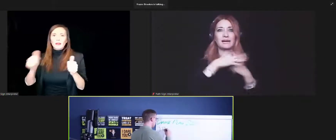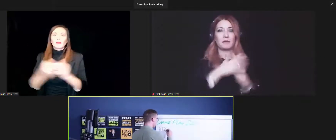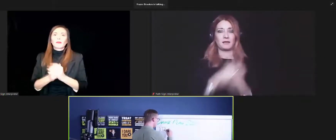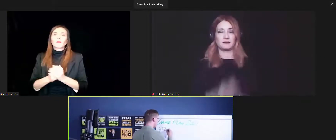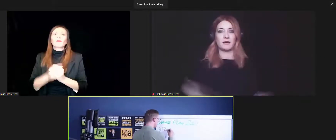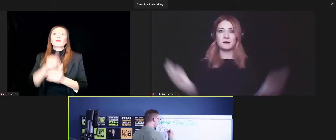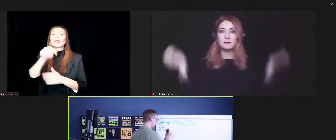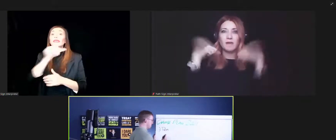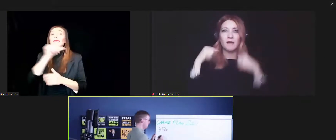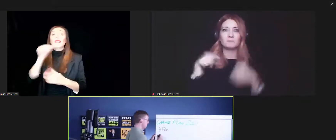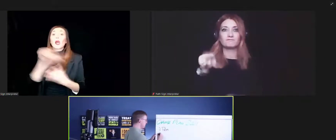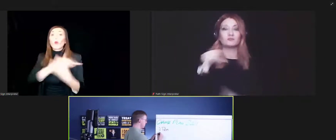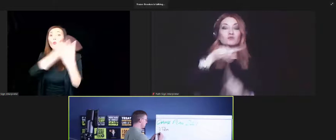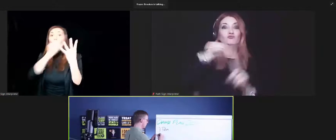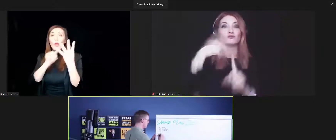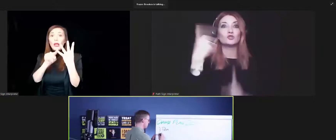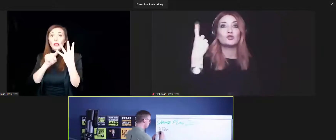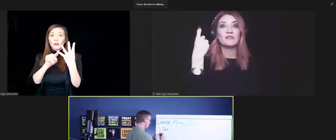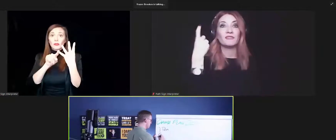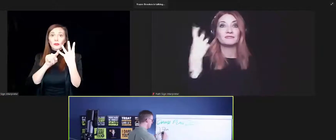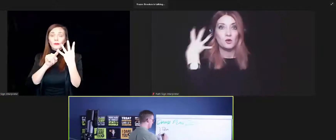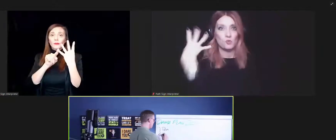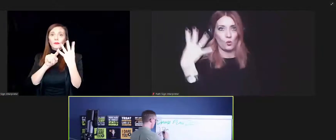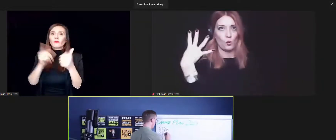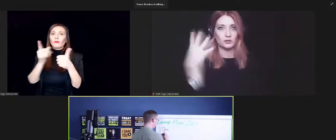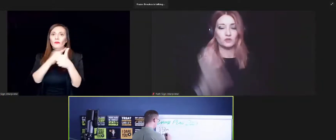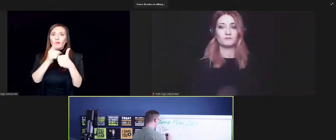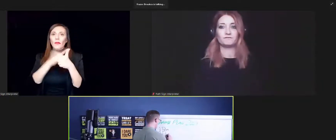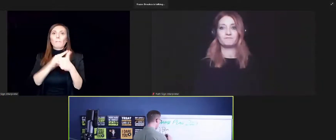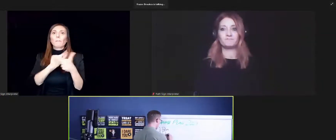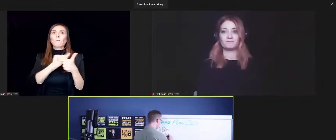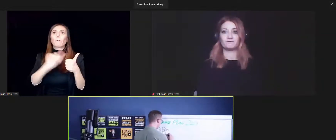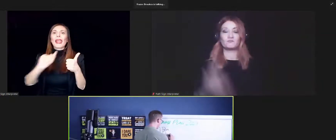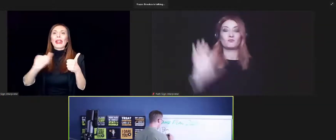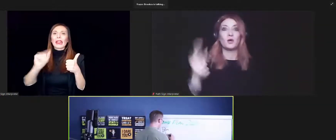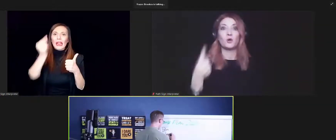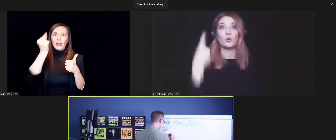pen. Number 2, paper.